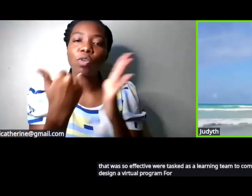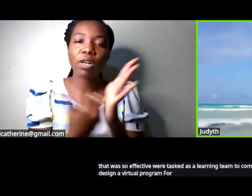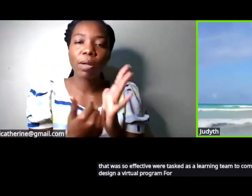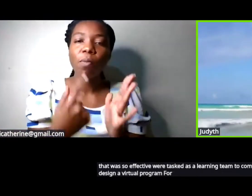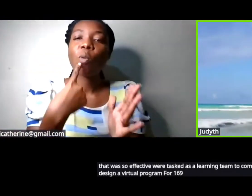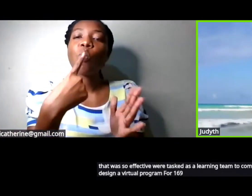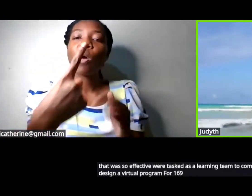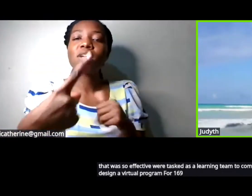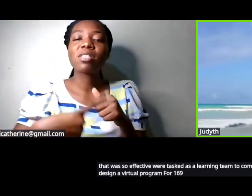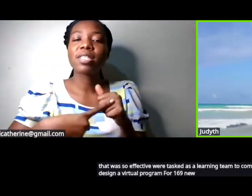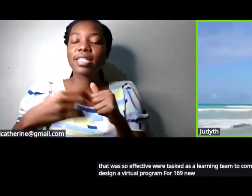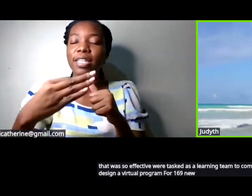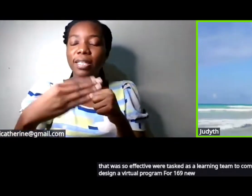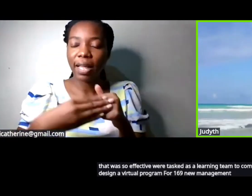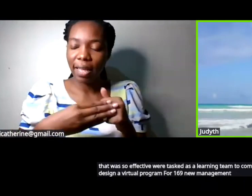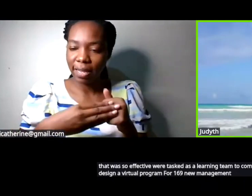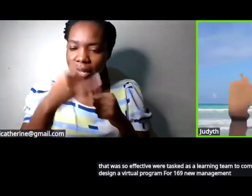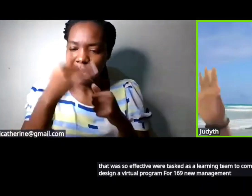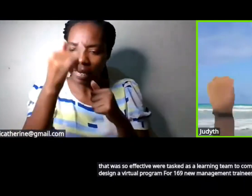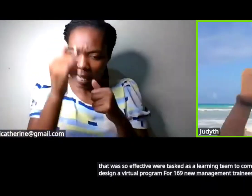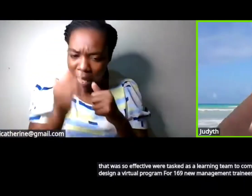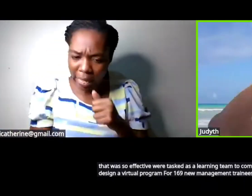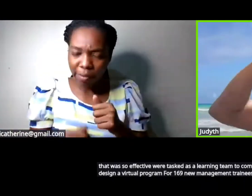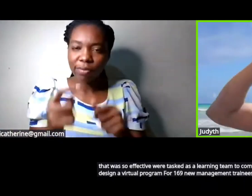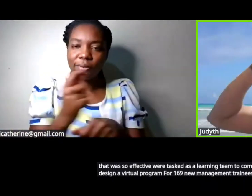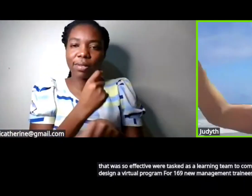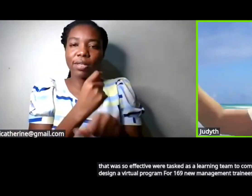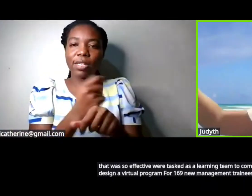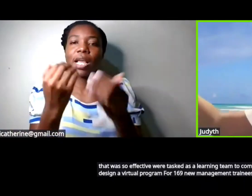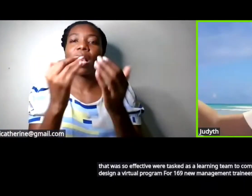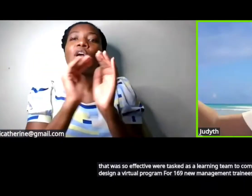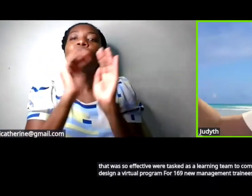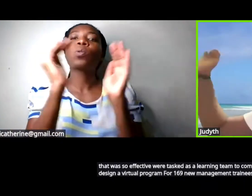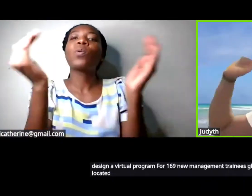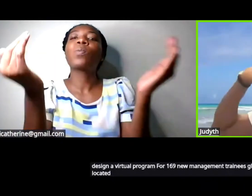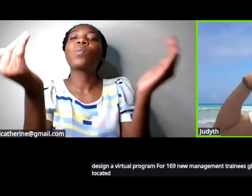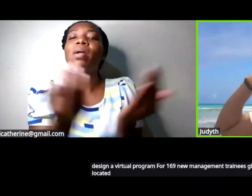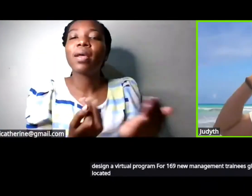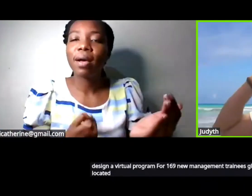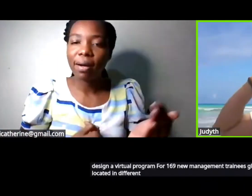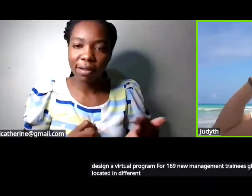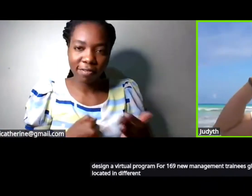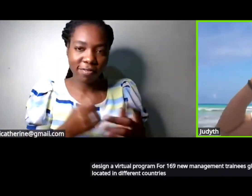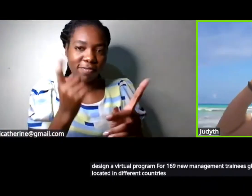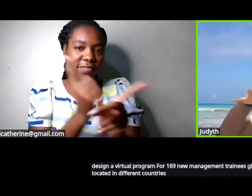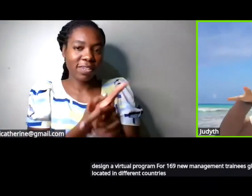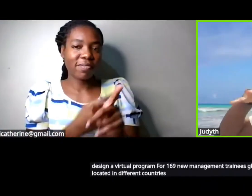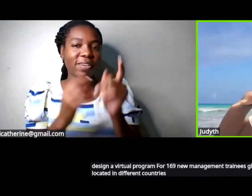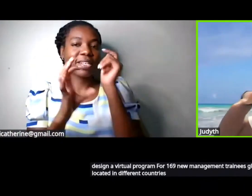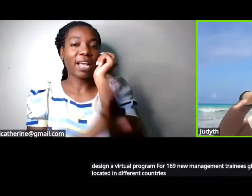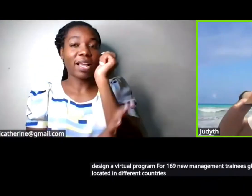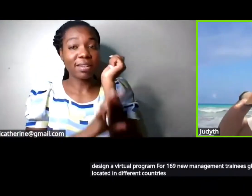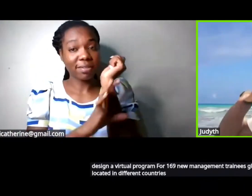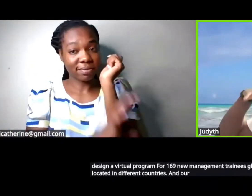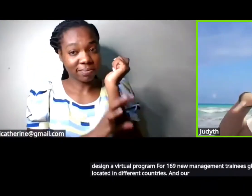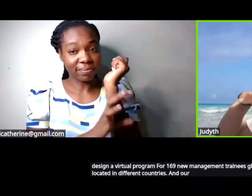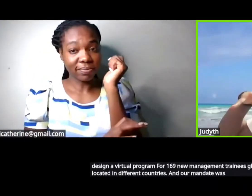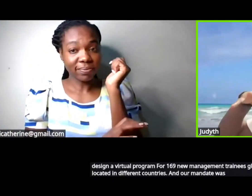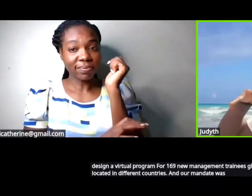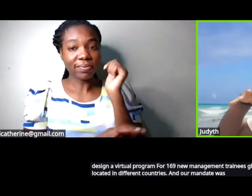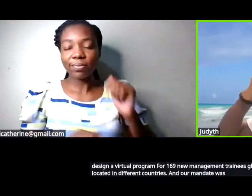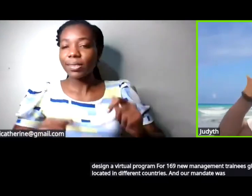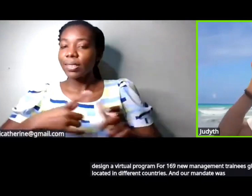new management trainees globally. So they are located in different countries. And our mandate was we need to